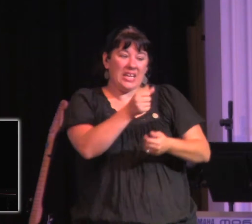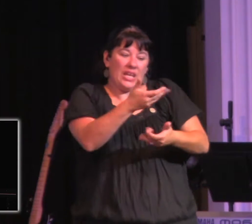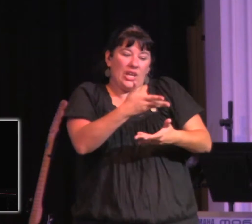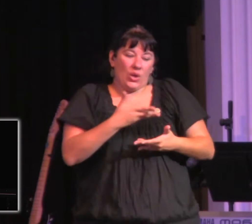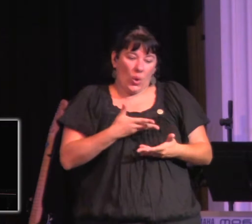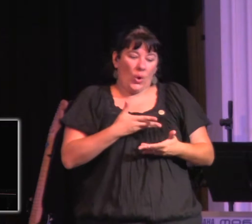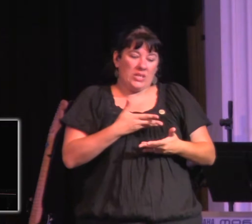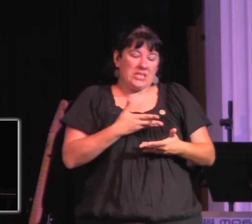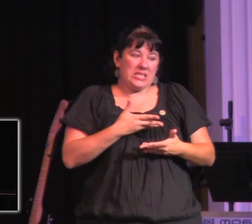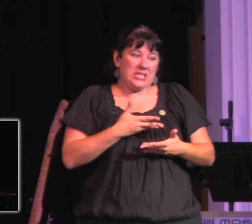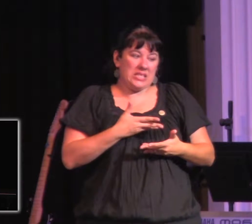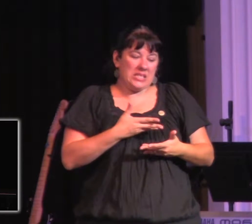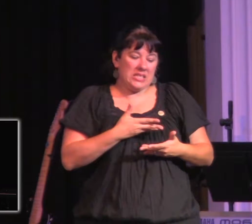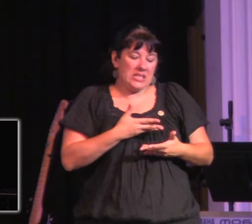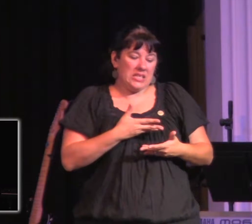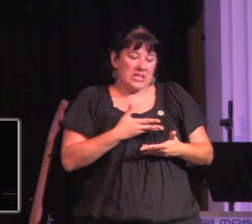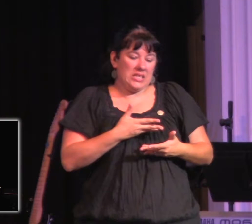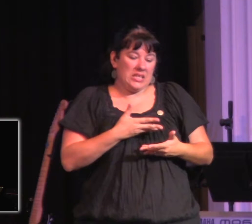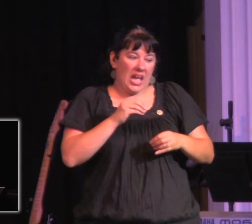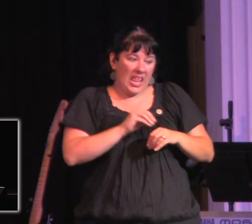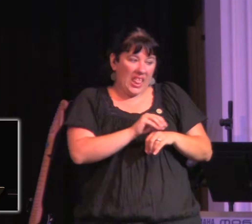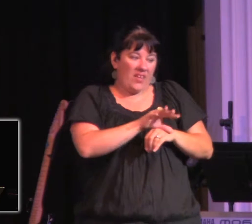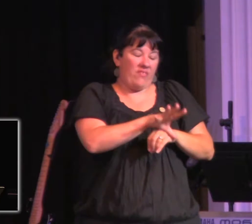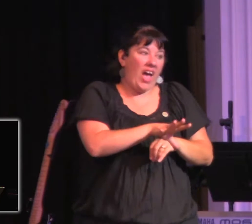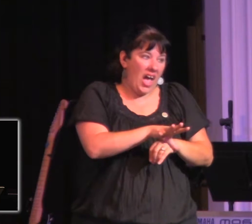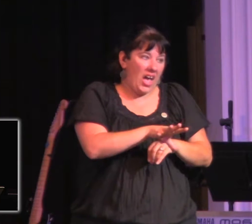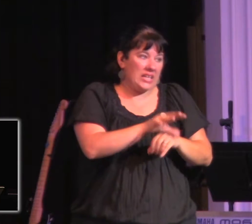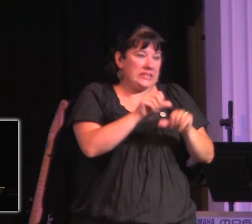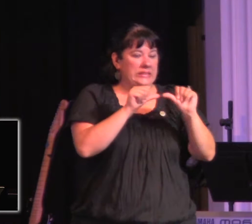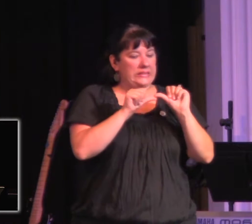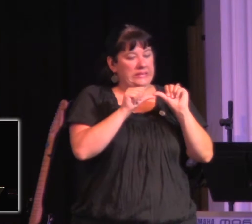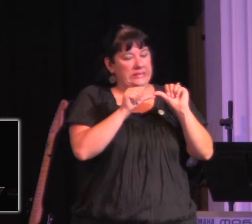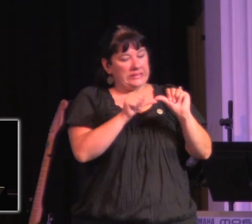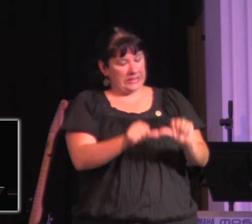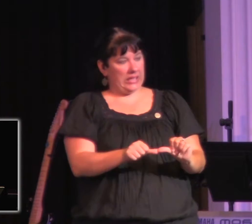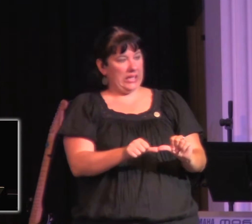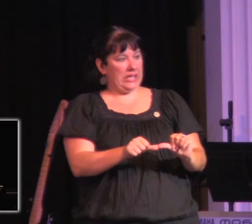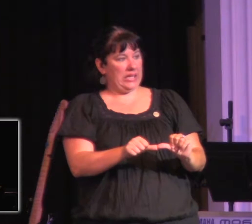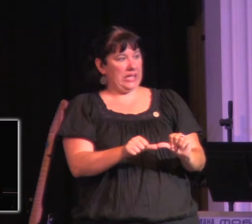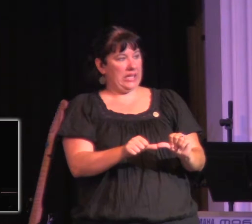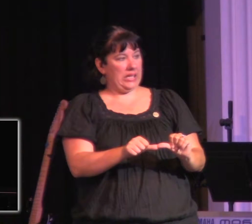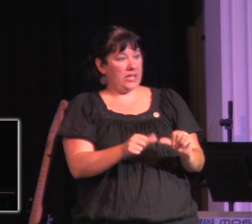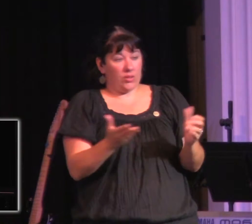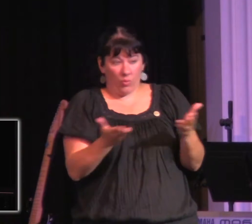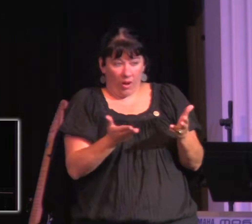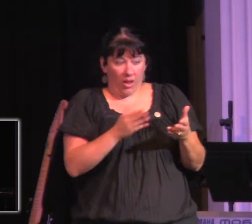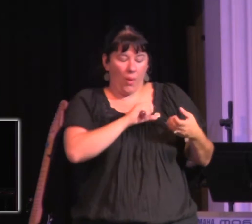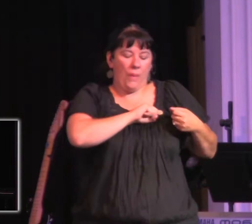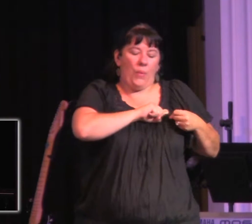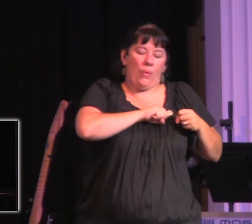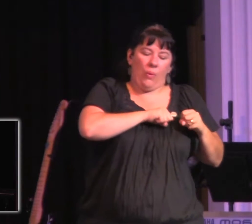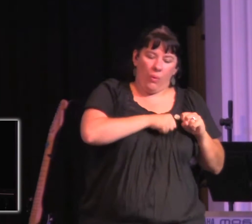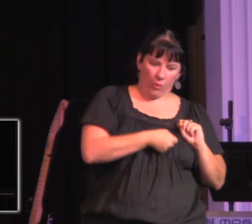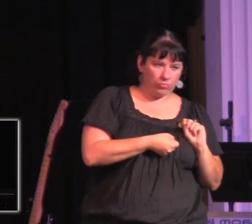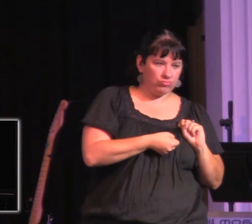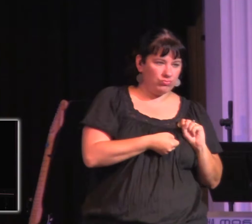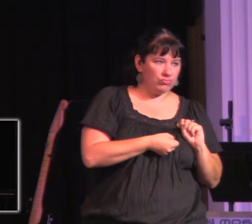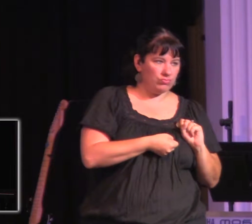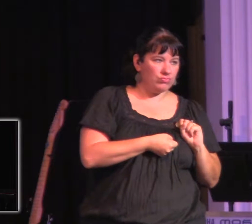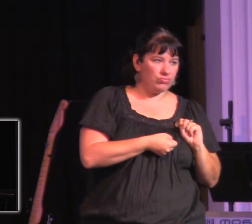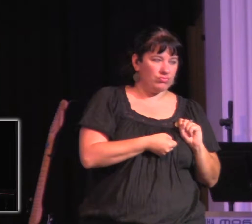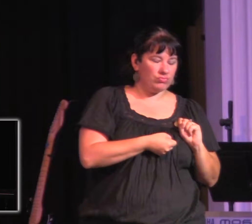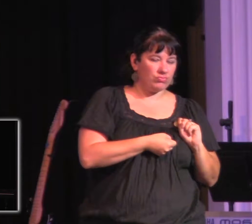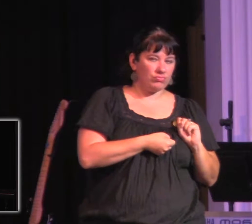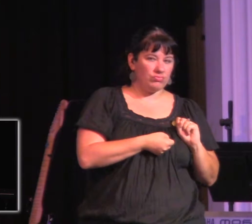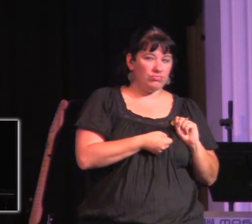on your life. It causes brokenness in your life. And then think about those that have